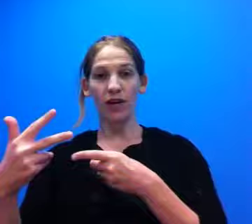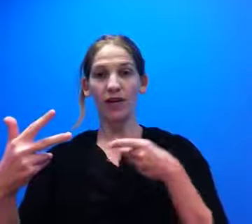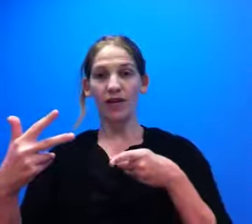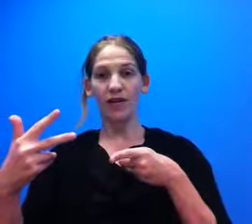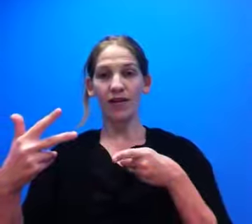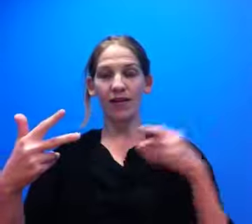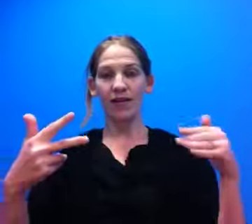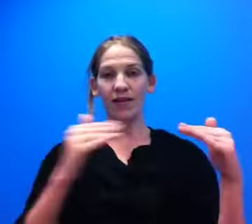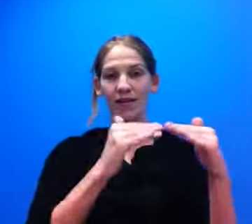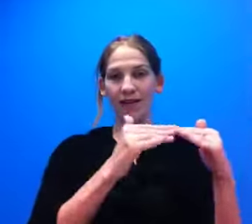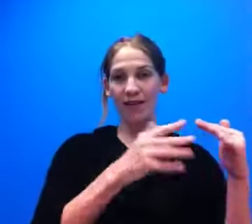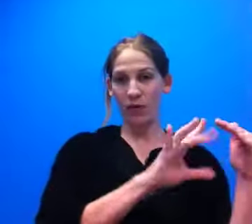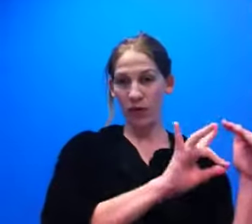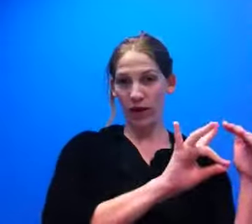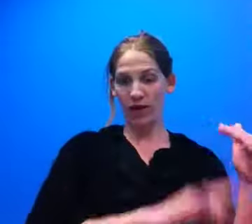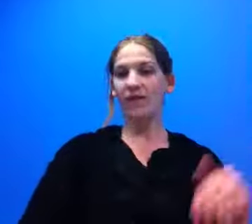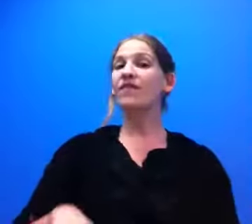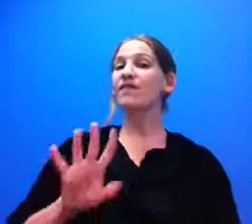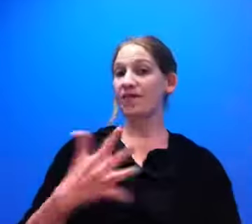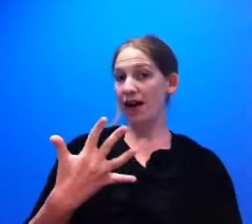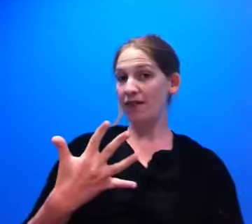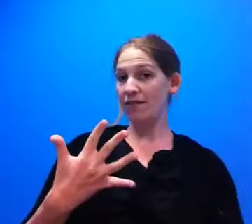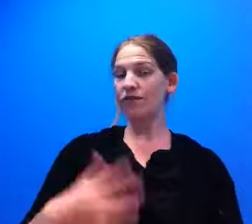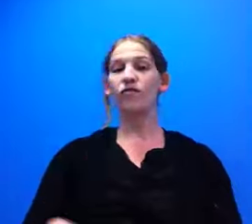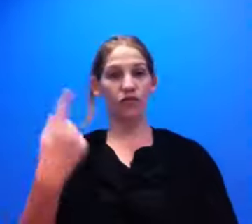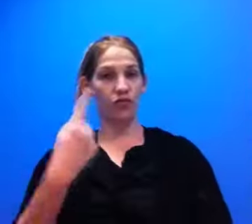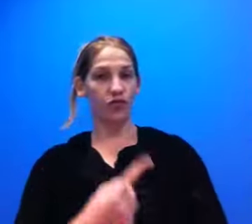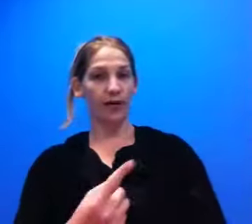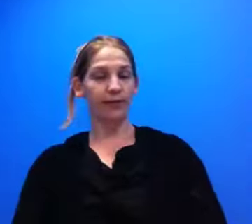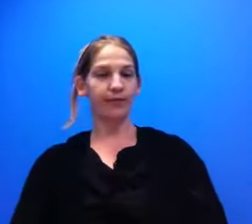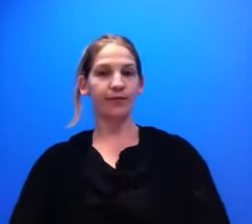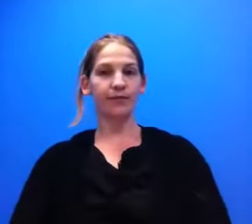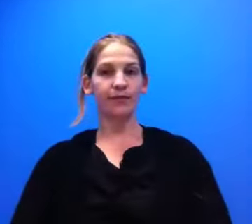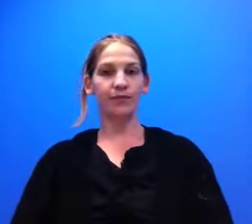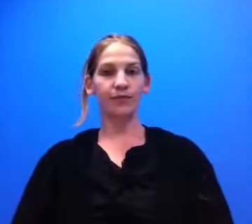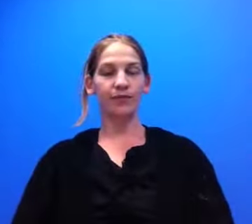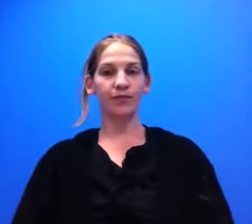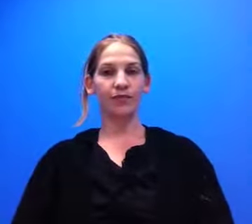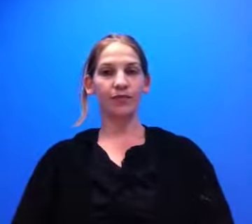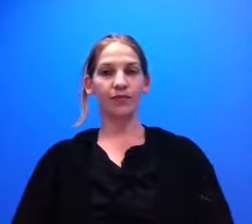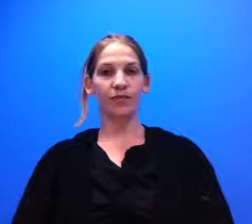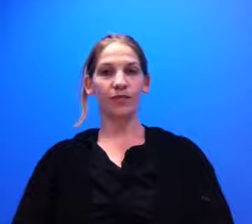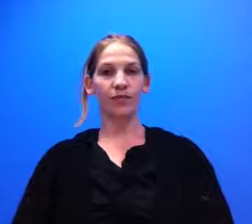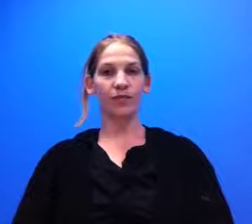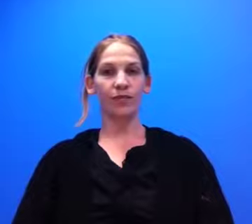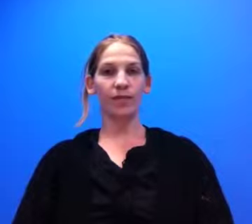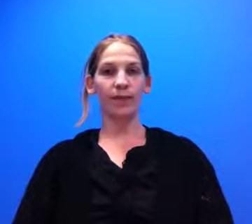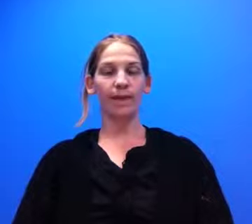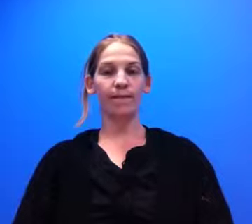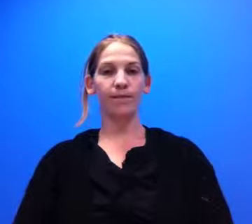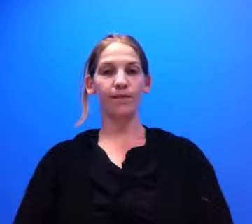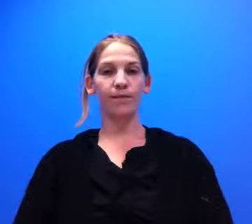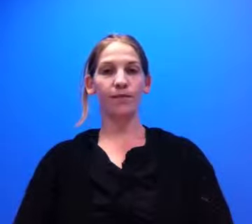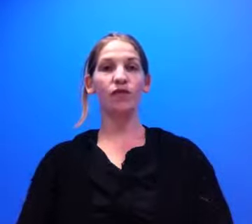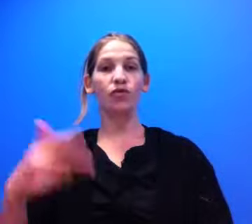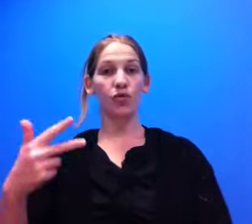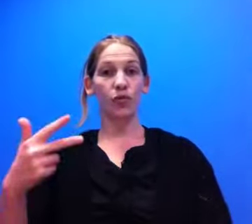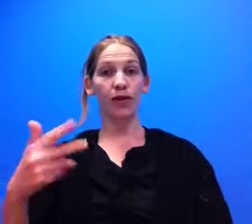It is 5. Okay. And now, by the commutative property for addition, 3 plus 5 is the same as 5 plus